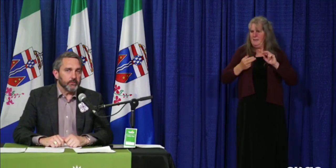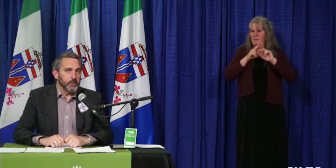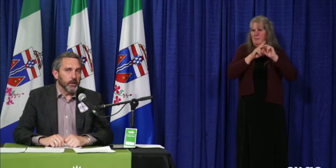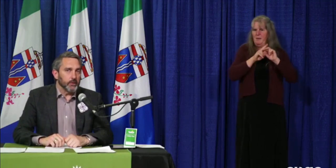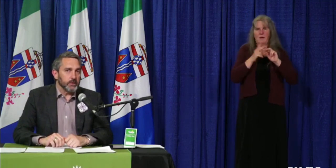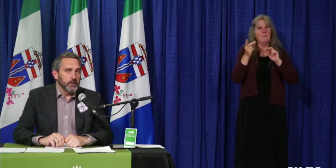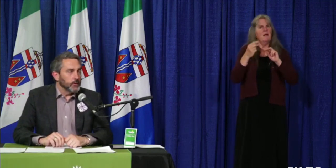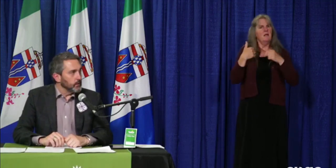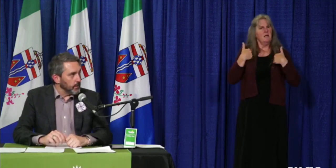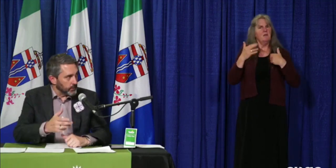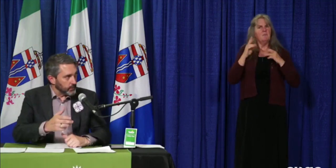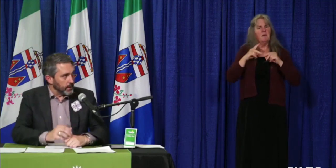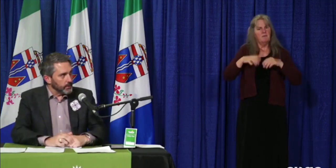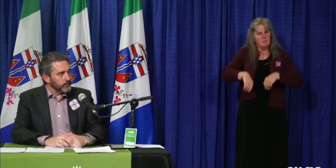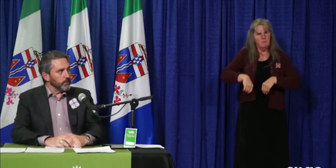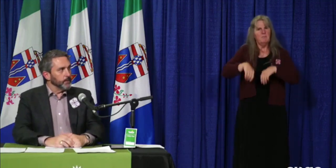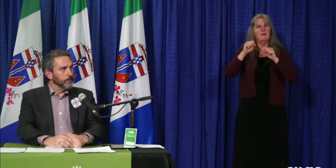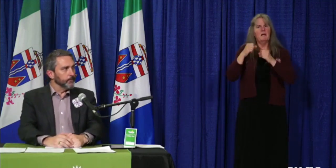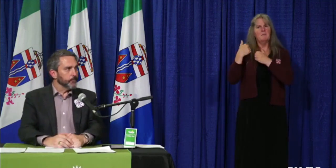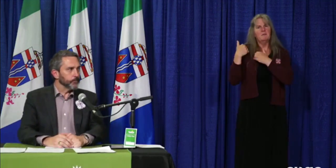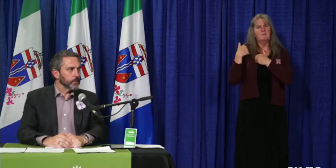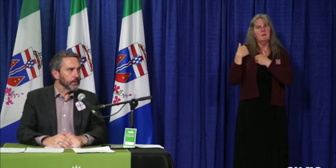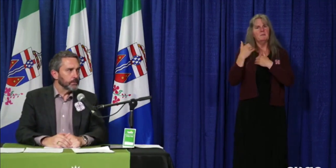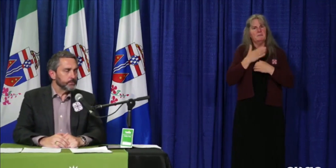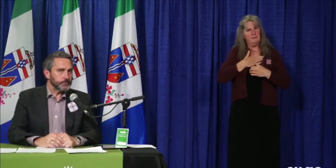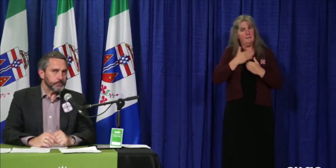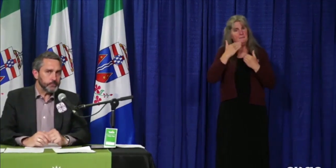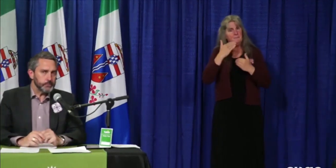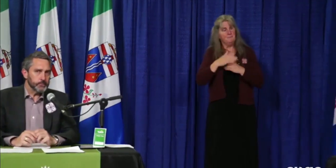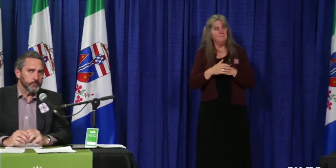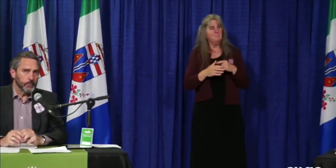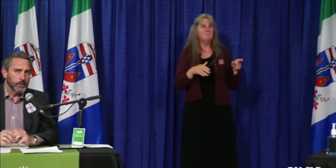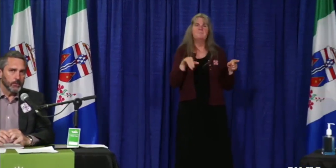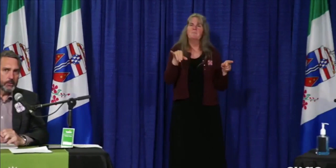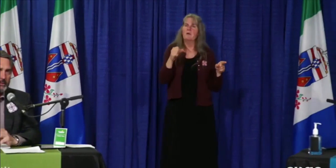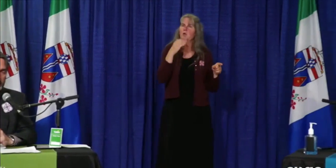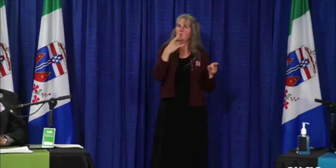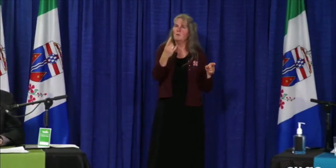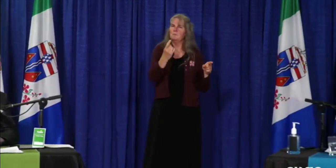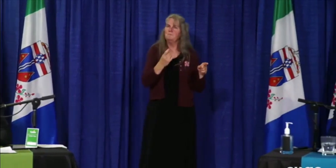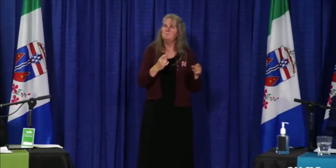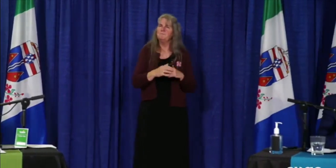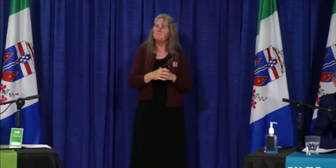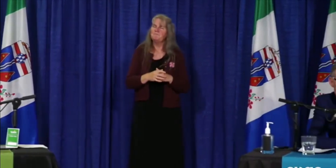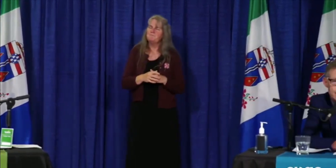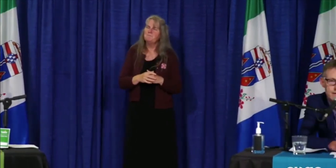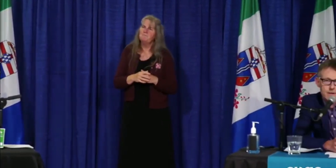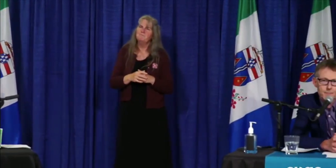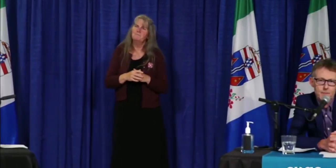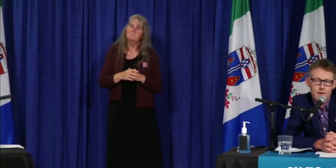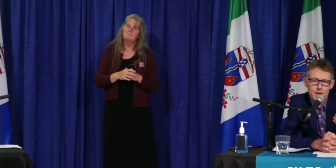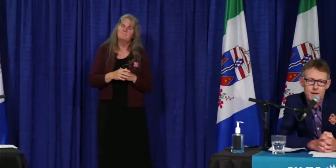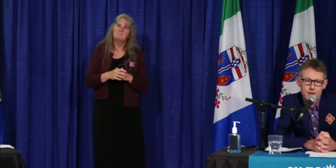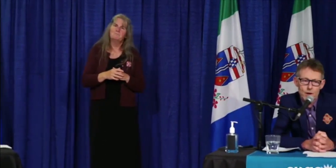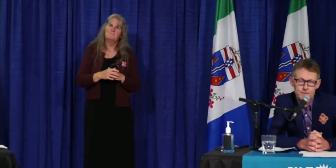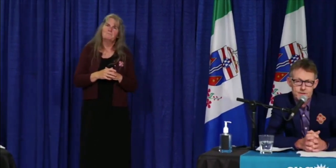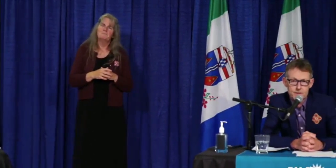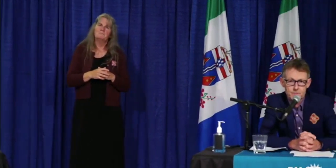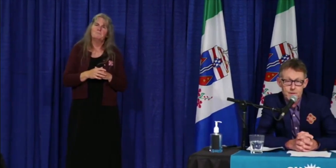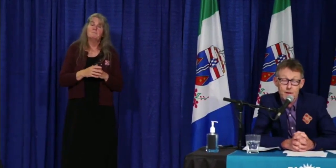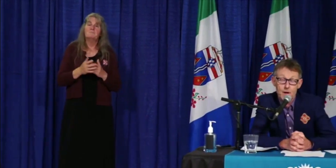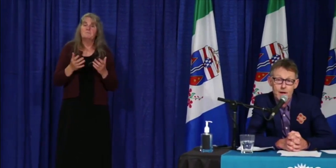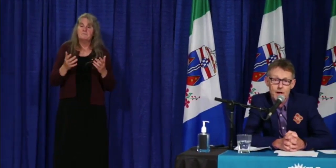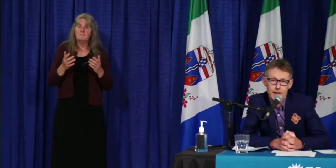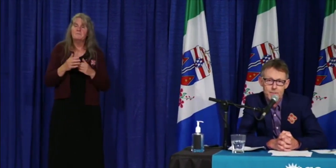for the rest of Yukoners. Dr. Hanley, if you want to. Yeah, thanks, and it's a great question. Thanks for that. And